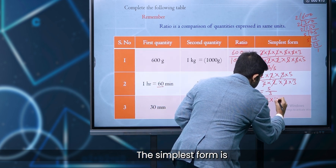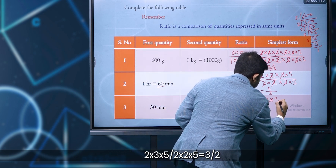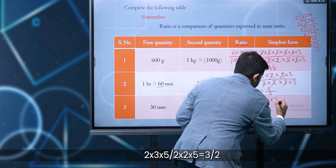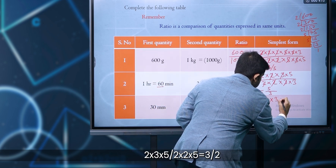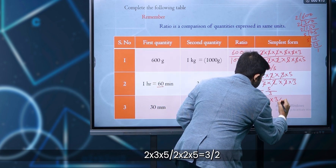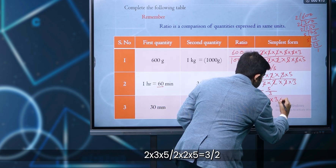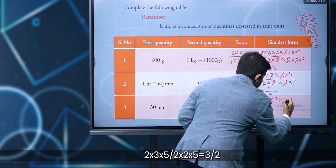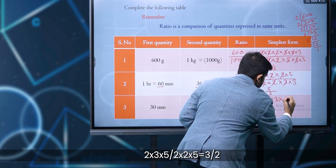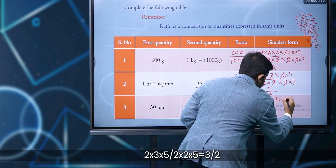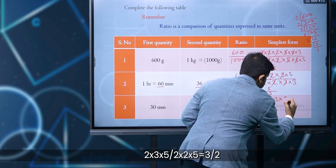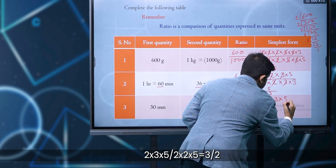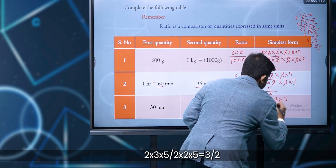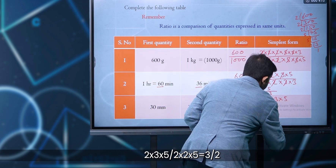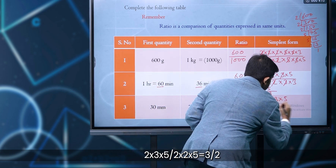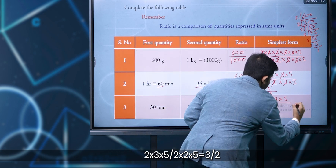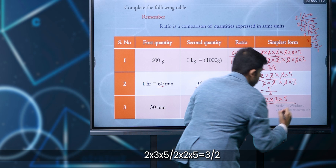2 into 3 into 5 by